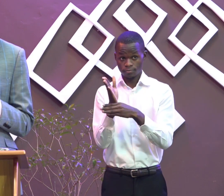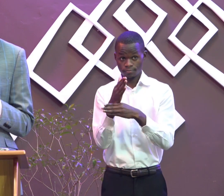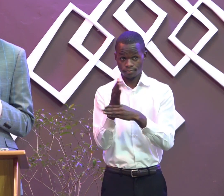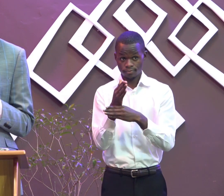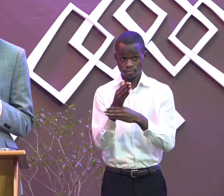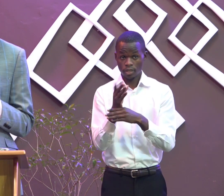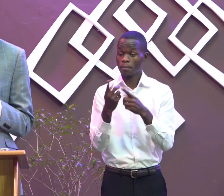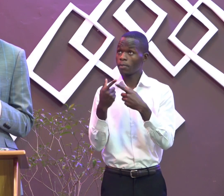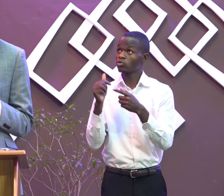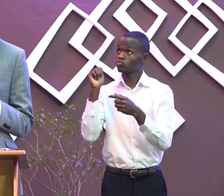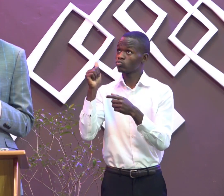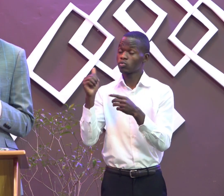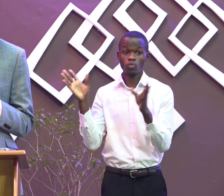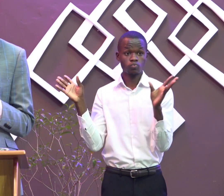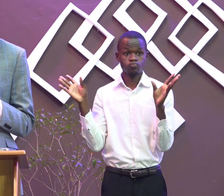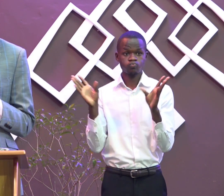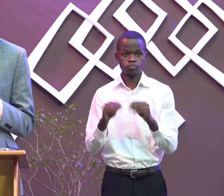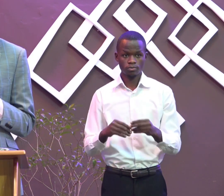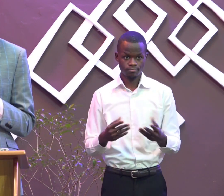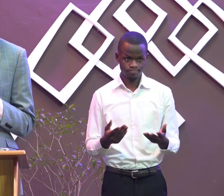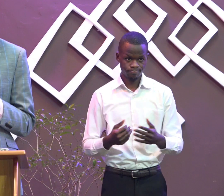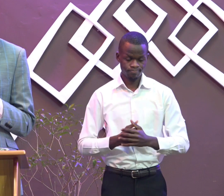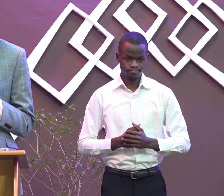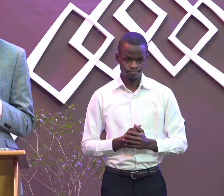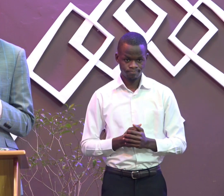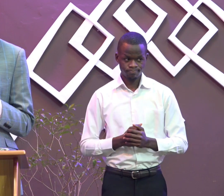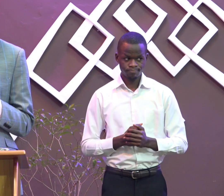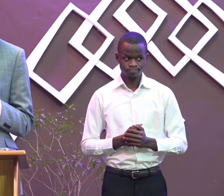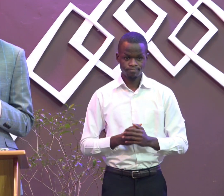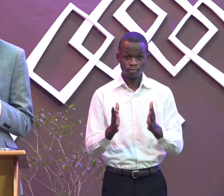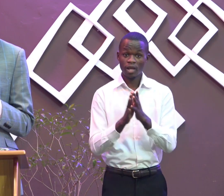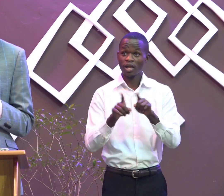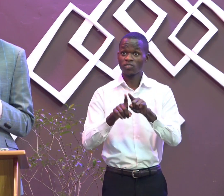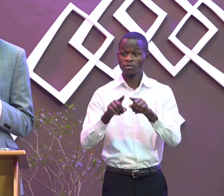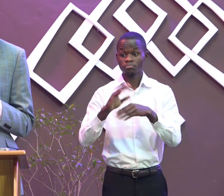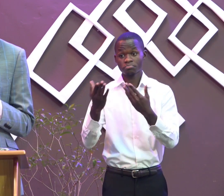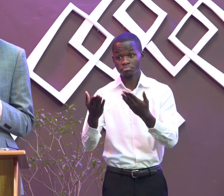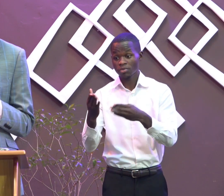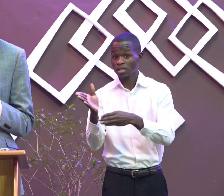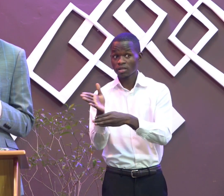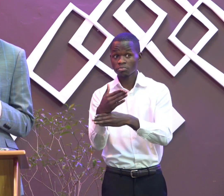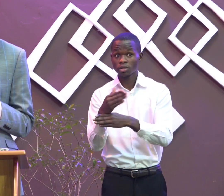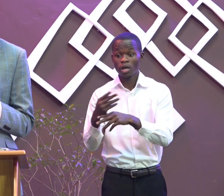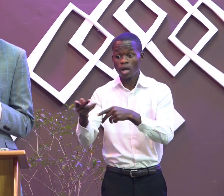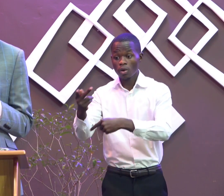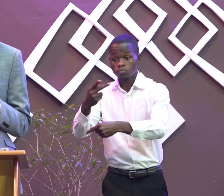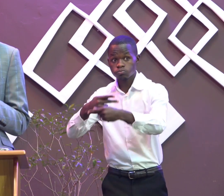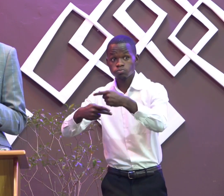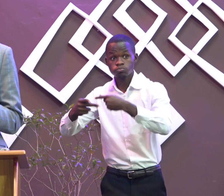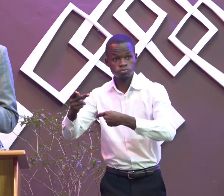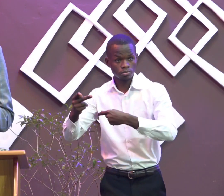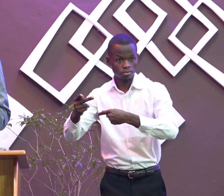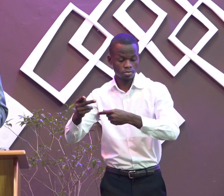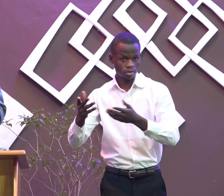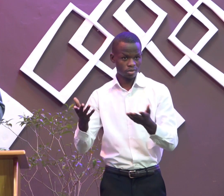heritage. Naye nga bwaggwaawo. But that ministry was destroyed. N'obuweereza ne butundibwa. And even the ministry was